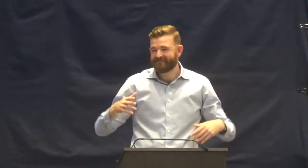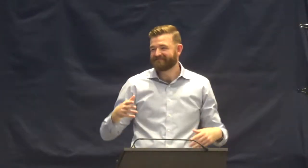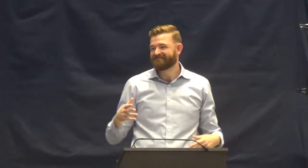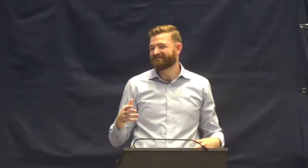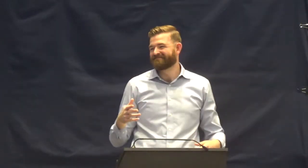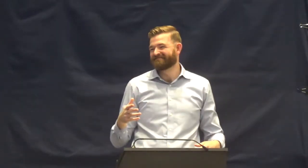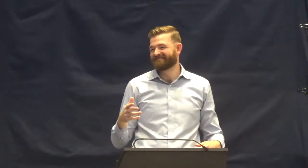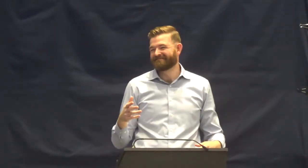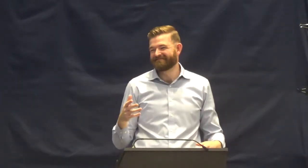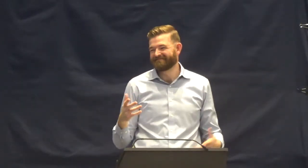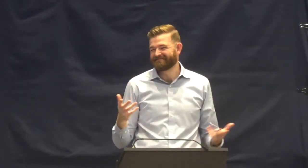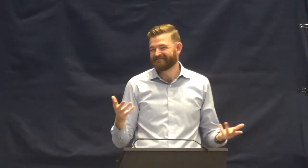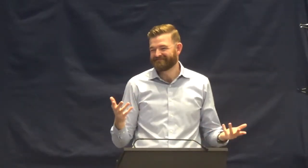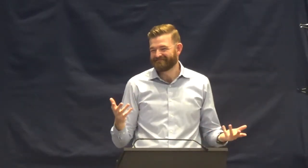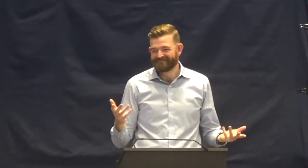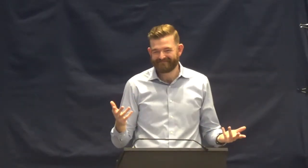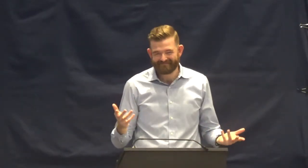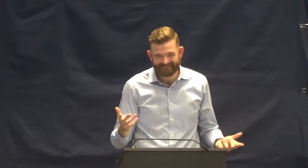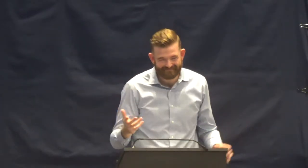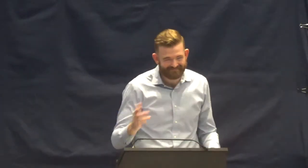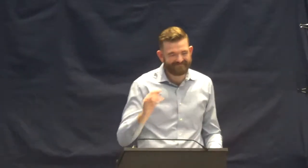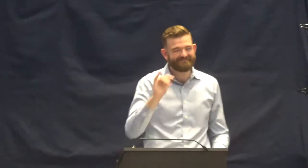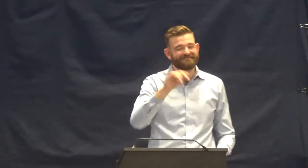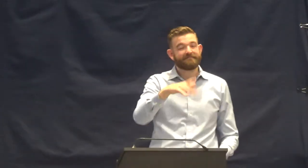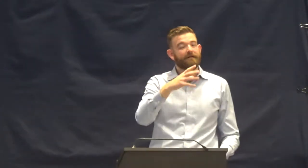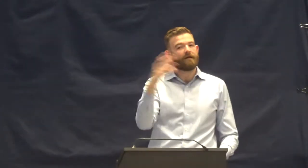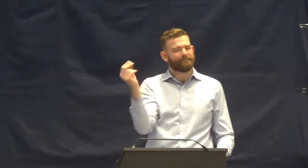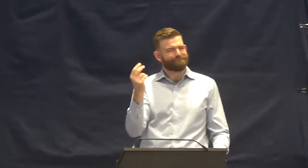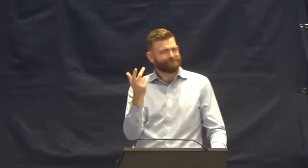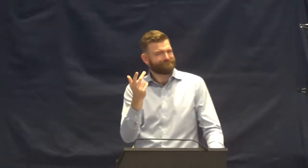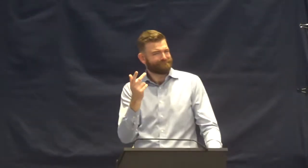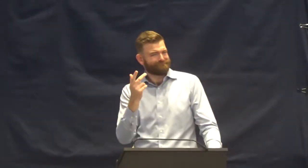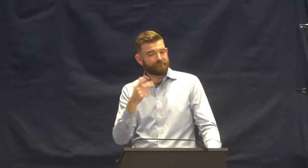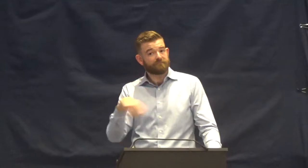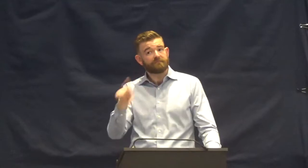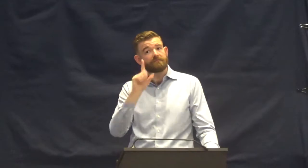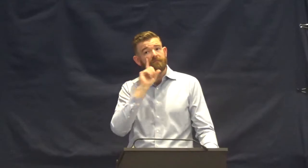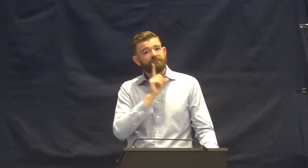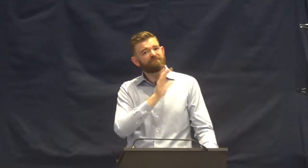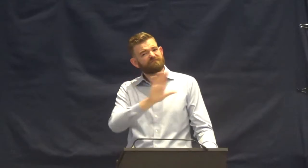let angels come." And that's what it'll look like.